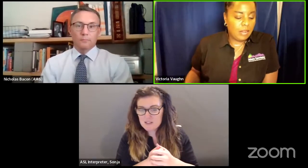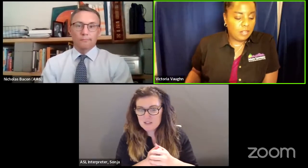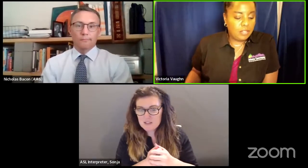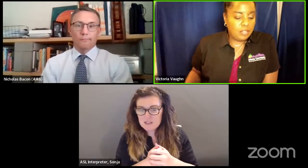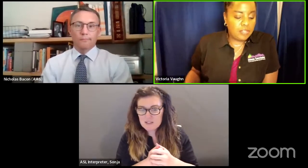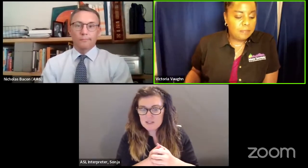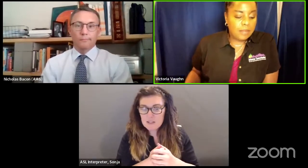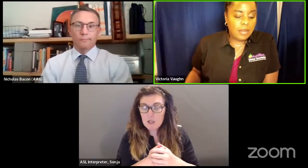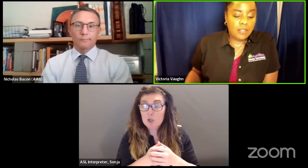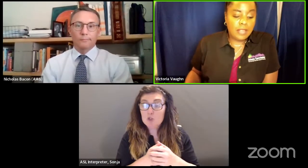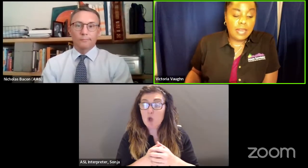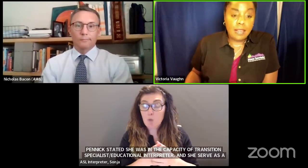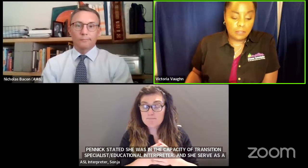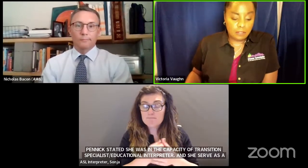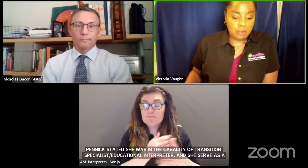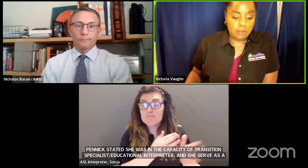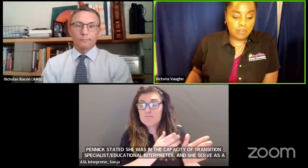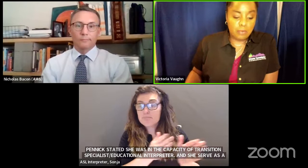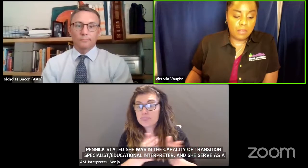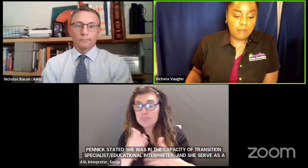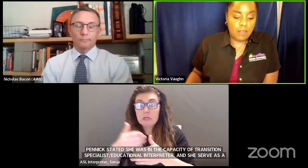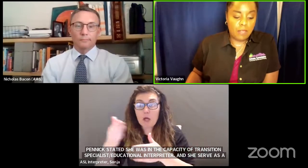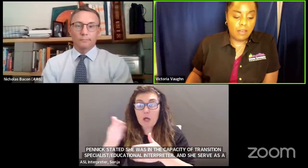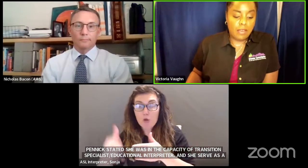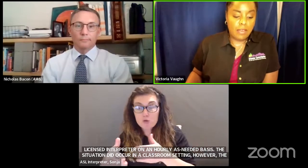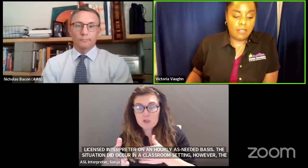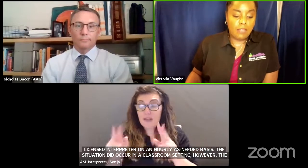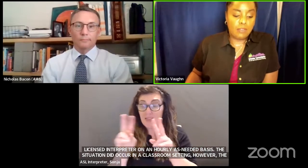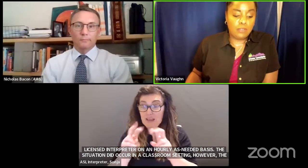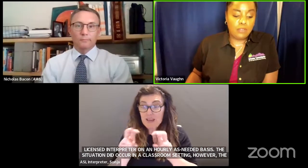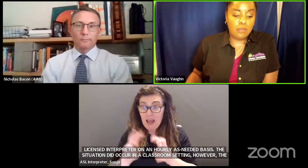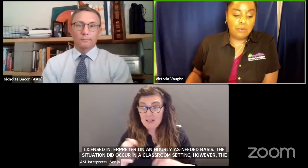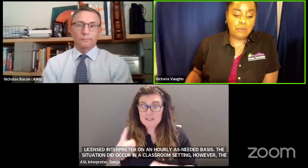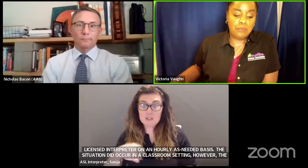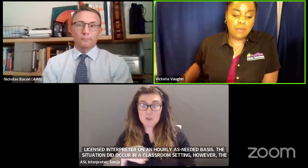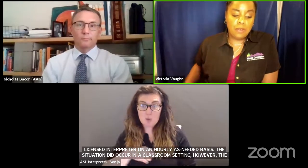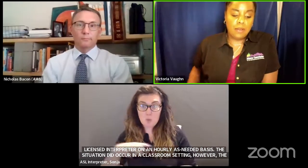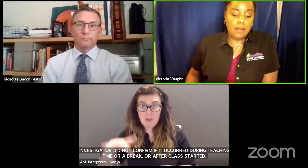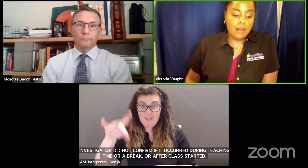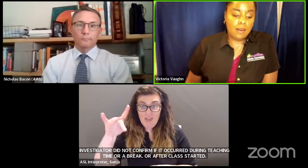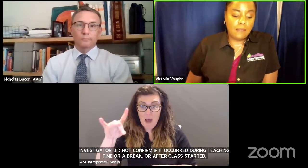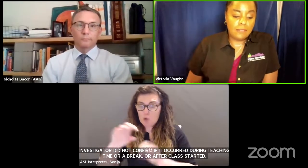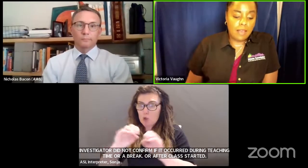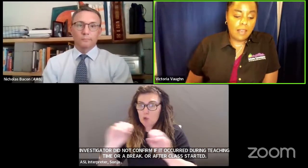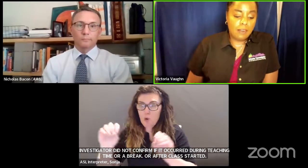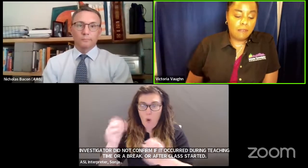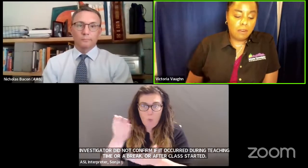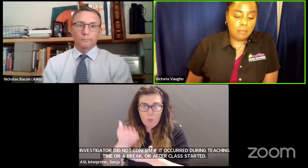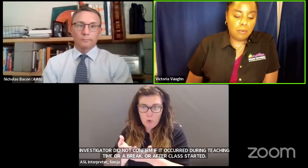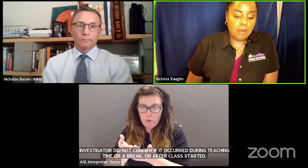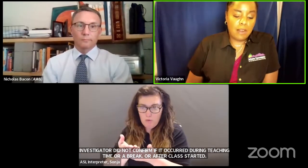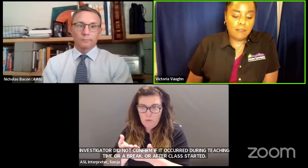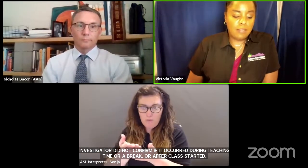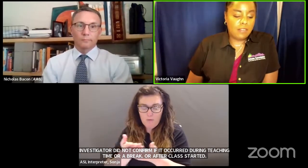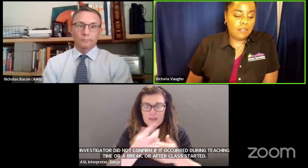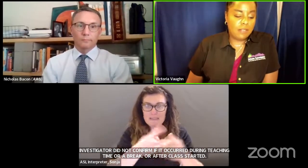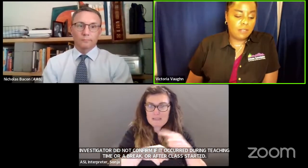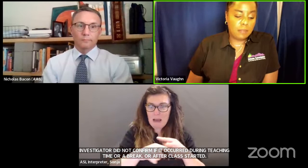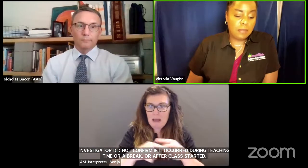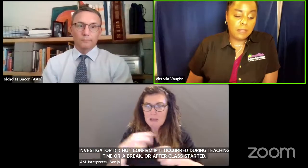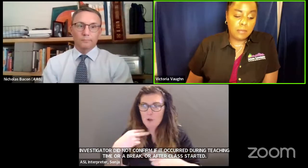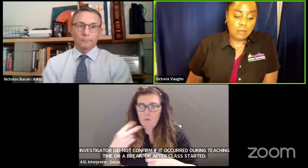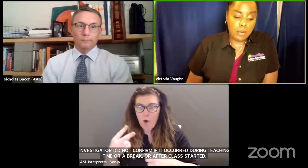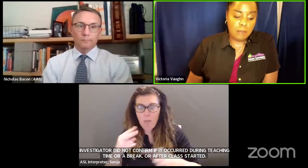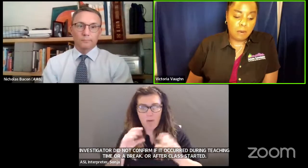And in conclusion, under the analysis portion, we found that, again, that there was no proof of signed verbal conversations that